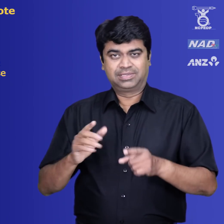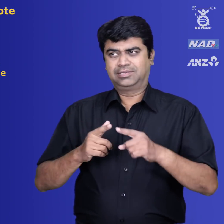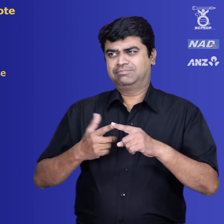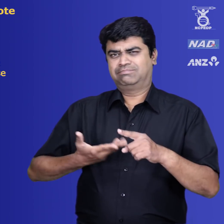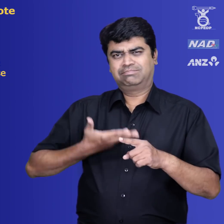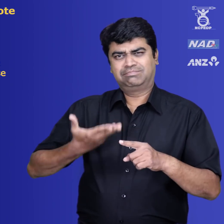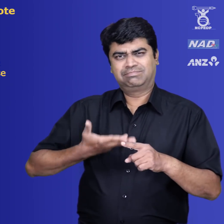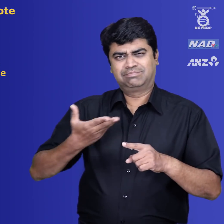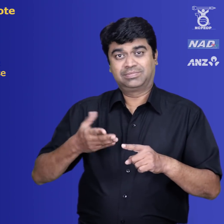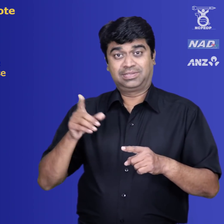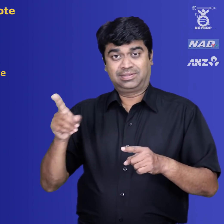school education.